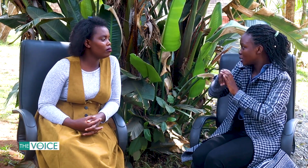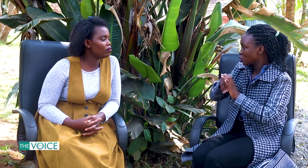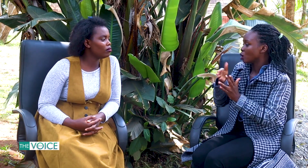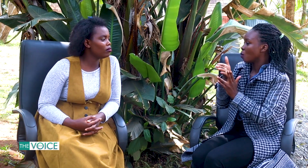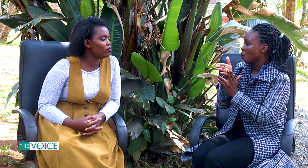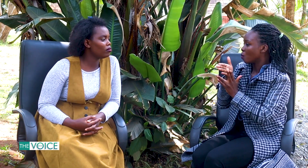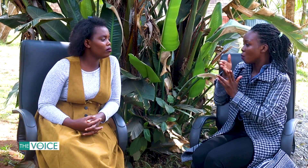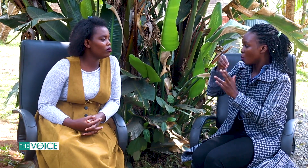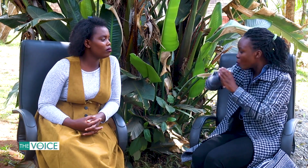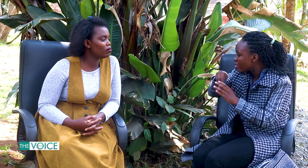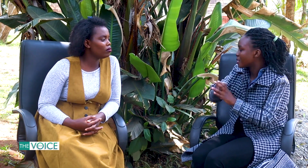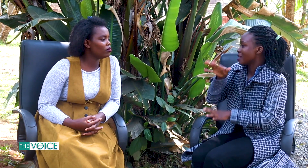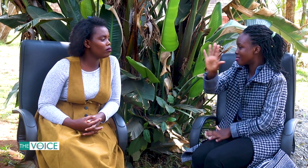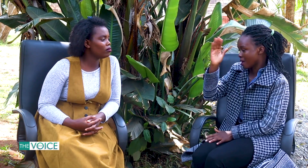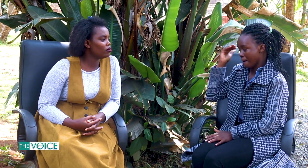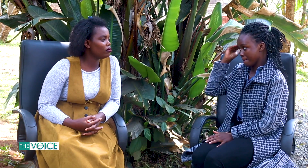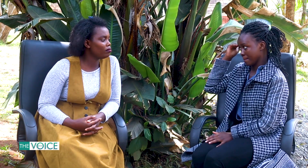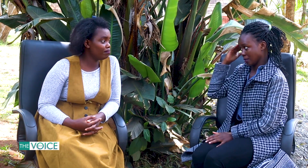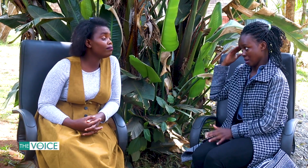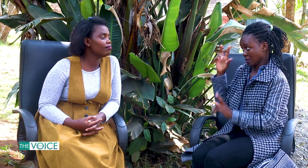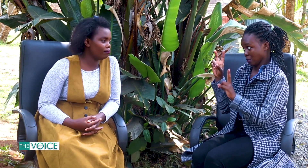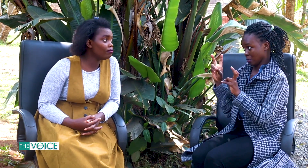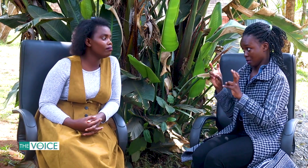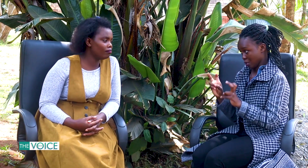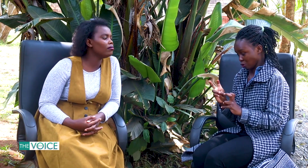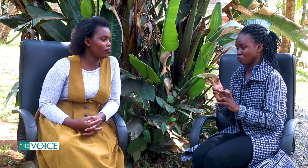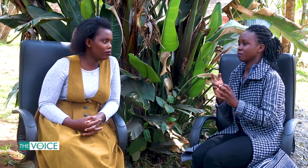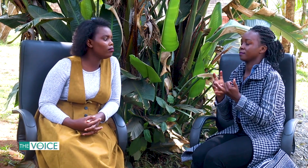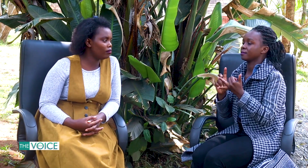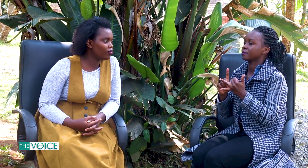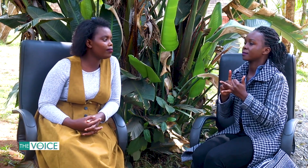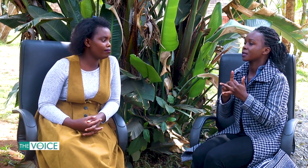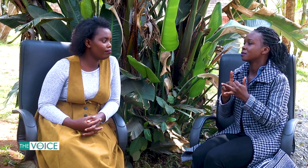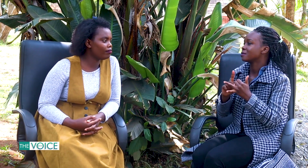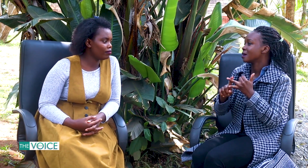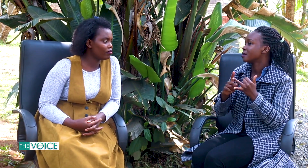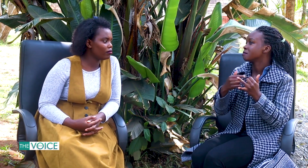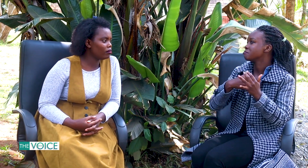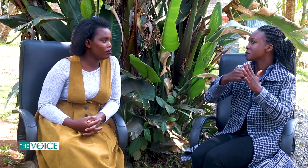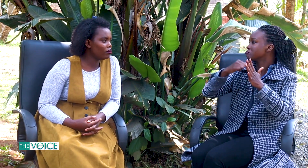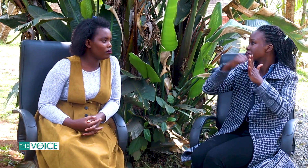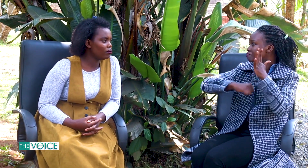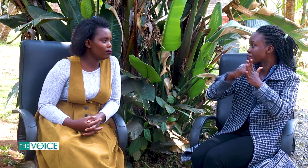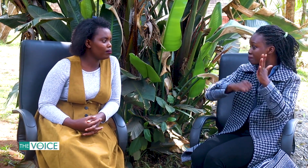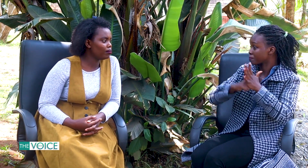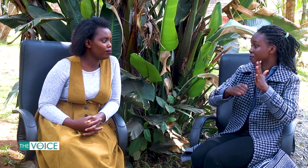challenges, but do they have even reasonable accommodation that can allow them deal with their mental issues,